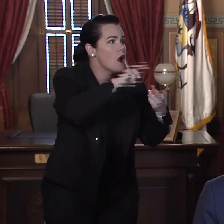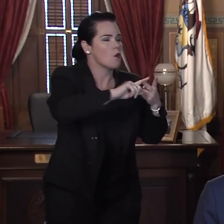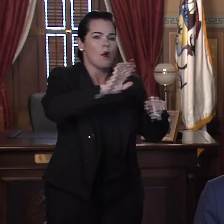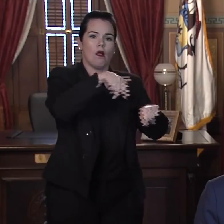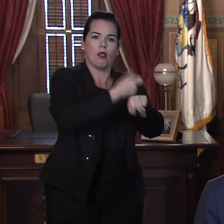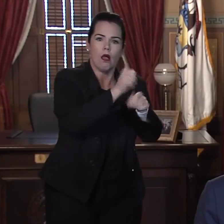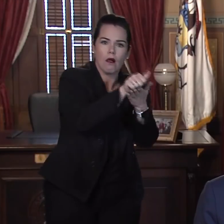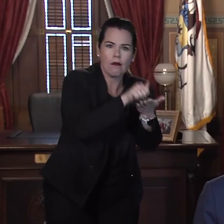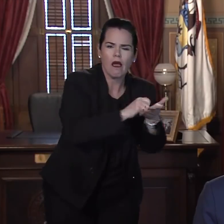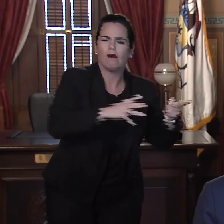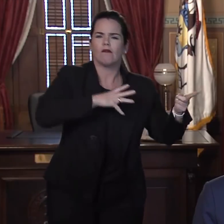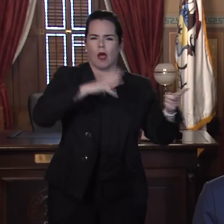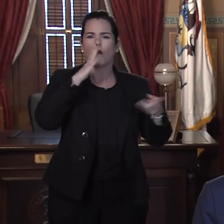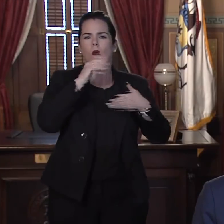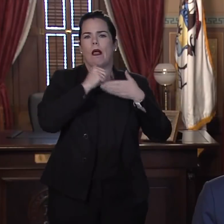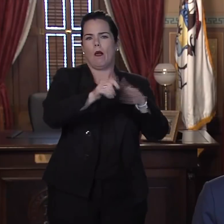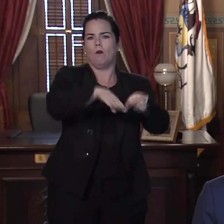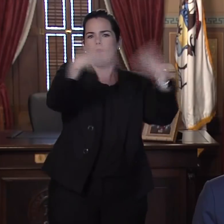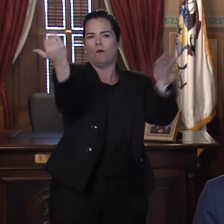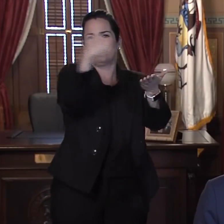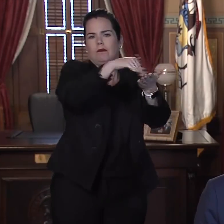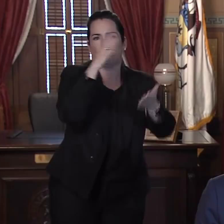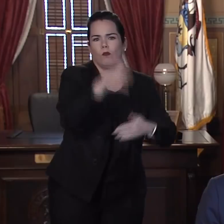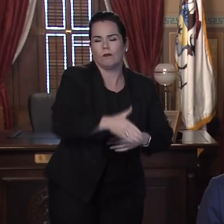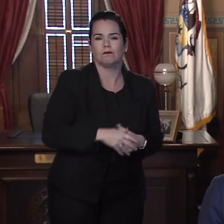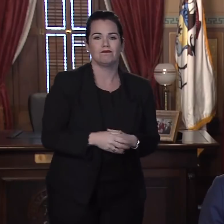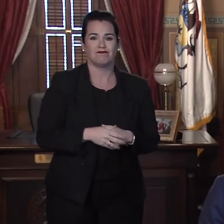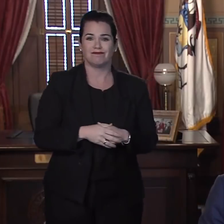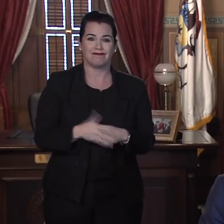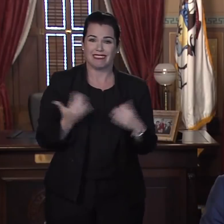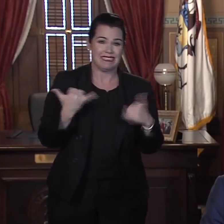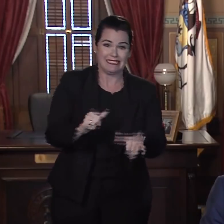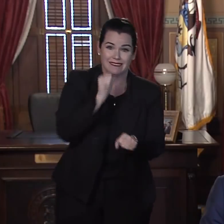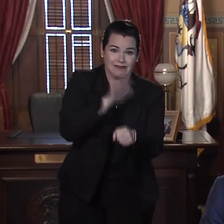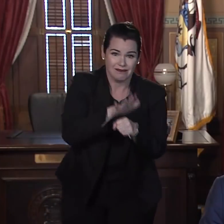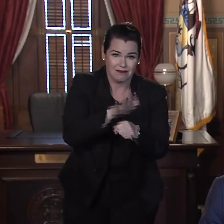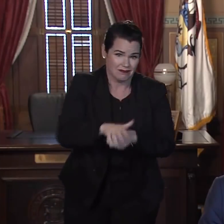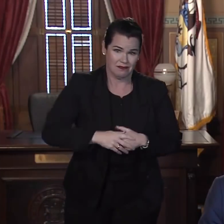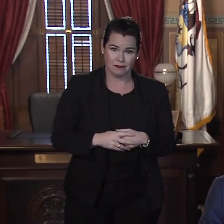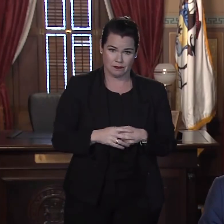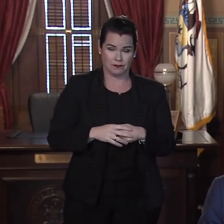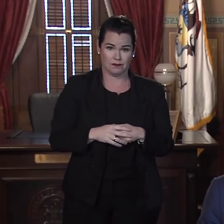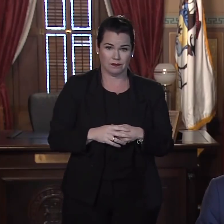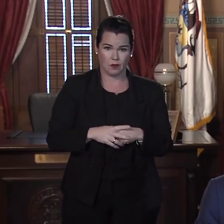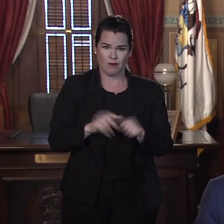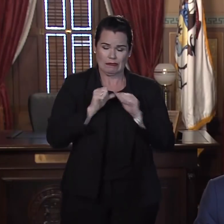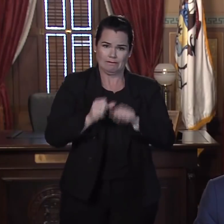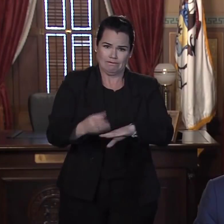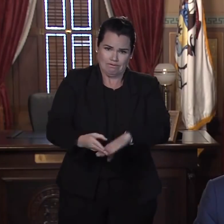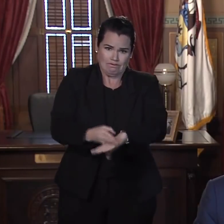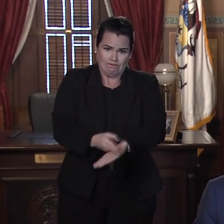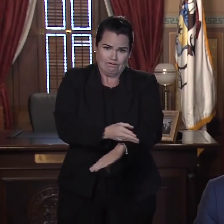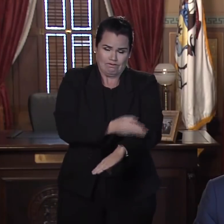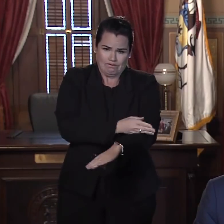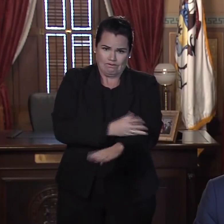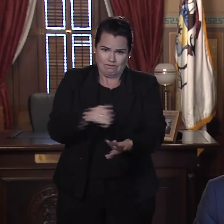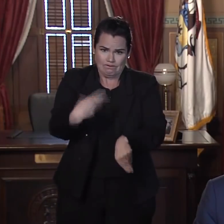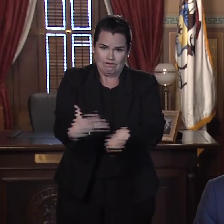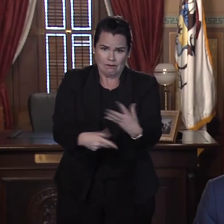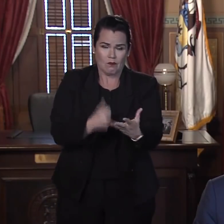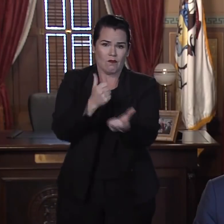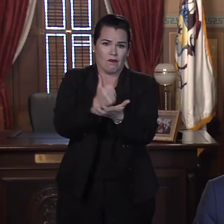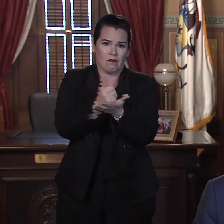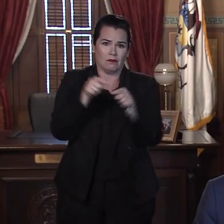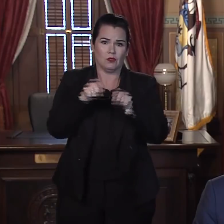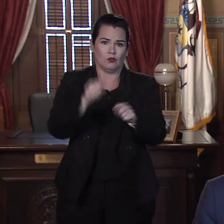and authentication codes. But this still isn't good enough. We have to keep doing better to ensure that everyone gets the help they need